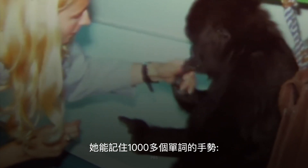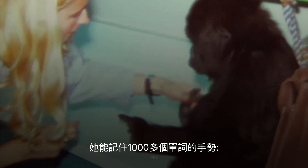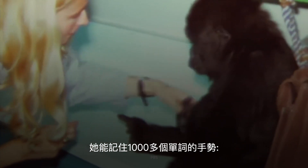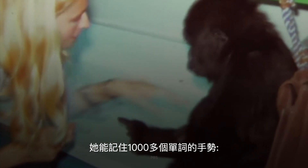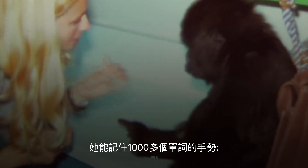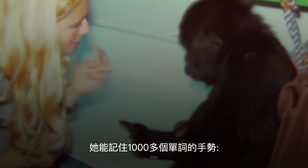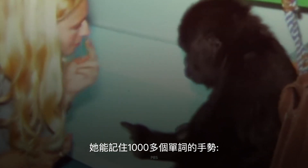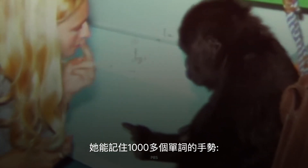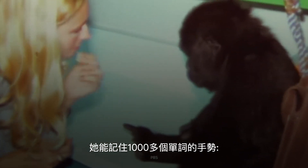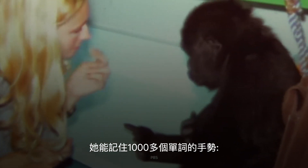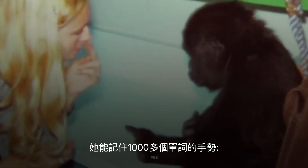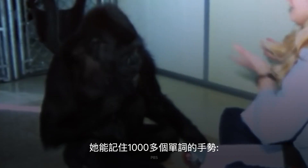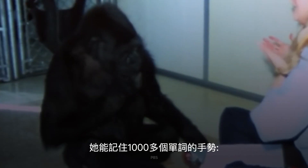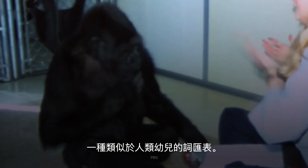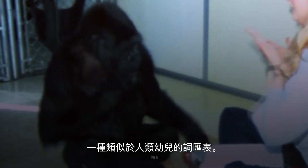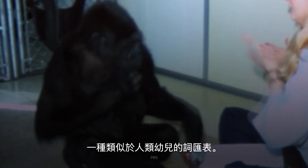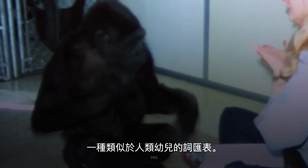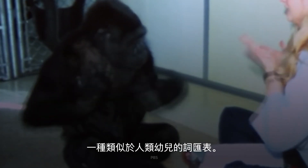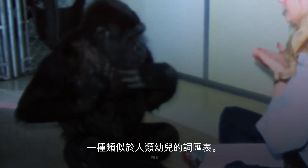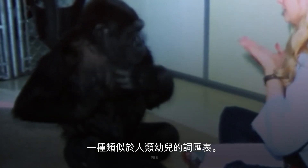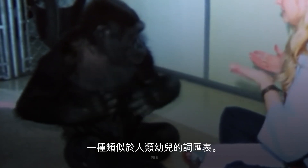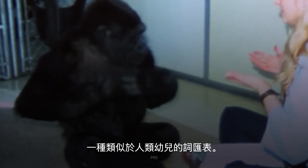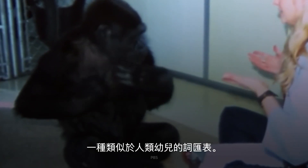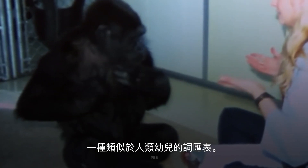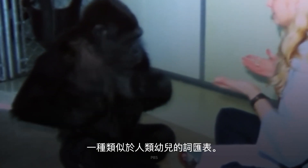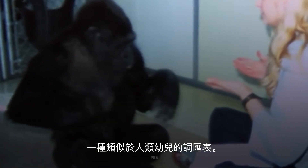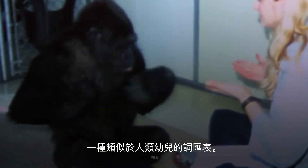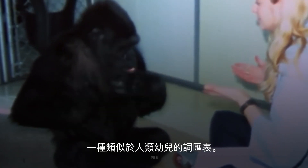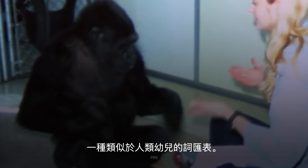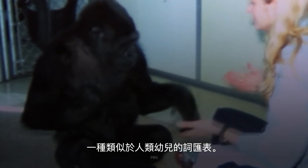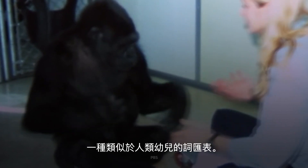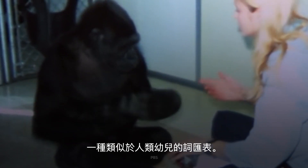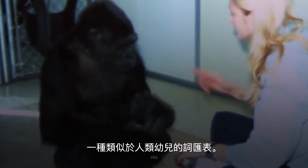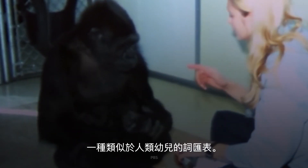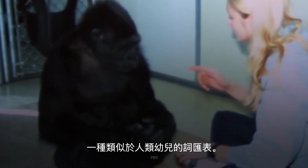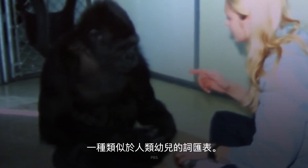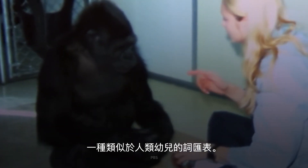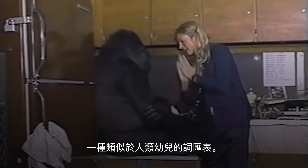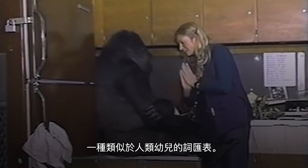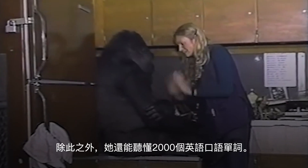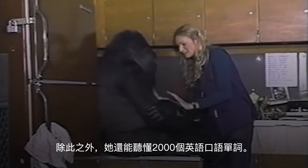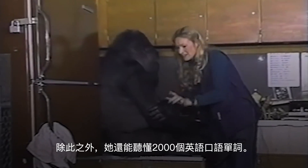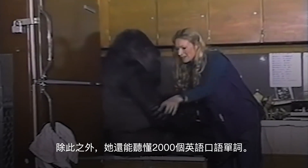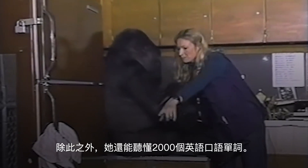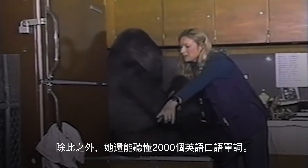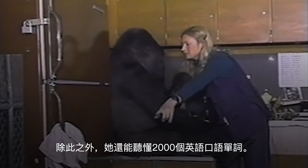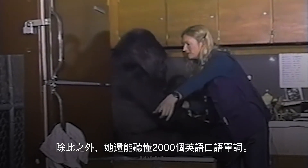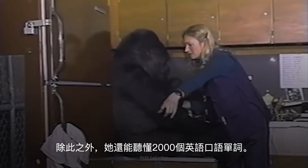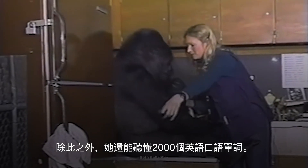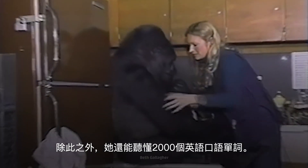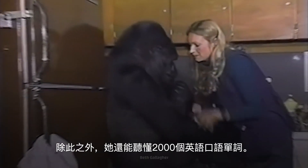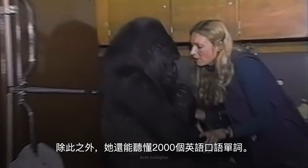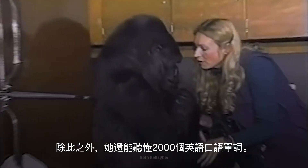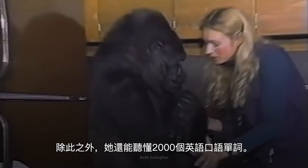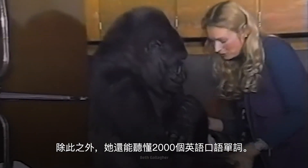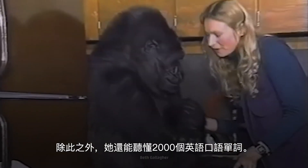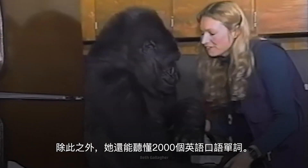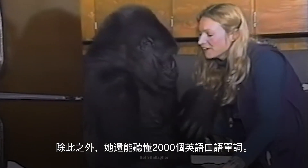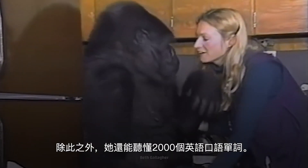than 1,000 words, a vocabulary similar to that of a human toddler. On top of that, she could understand 2,000 words